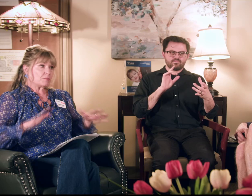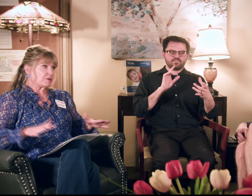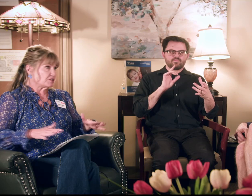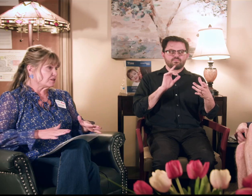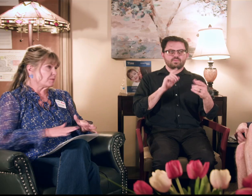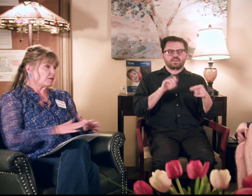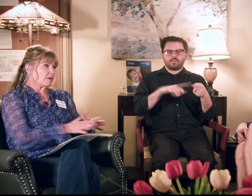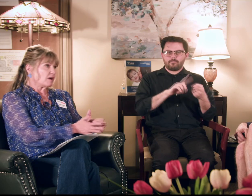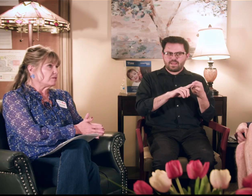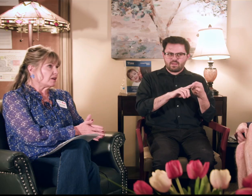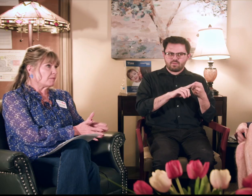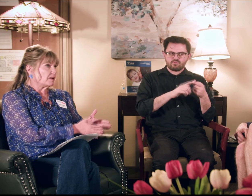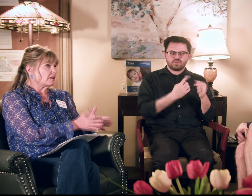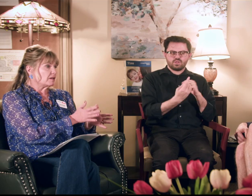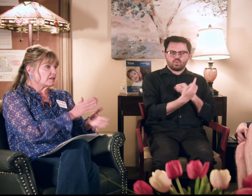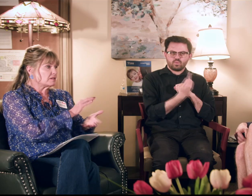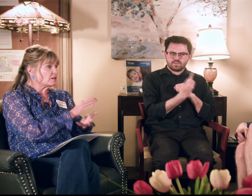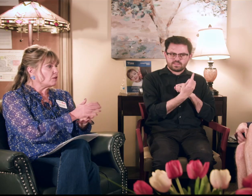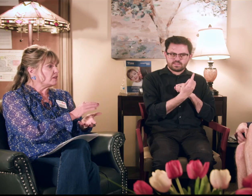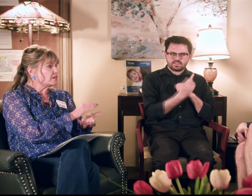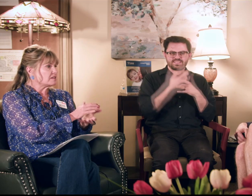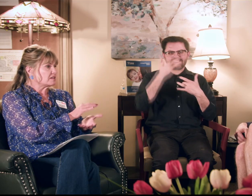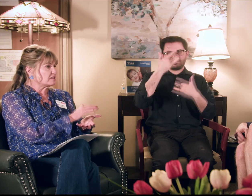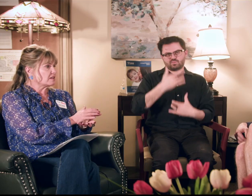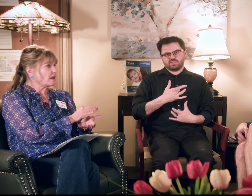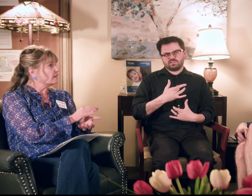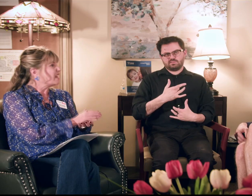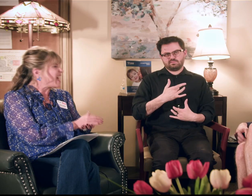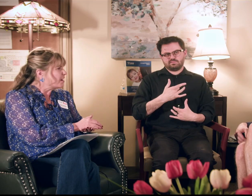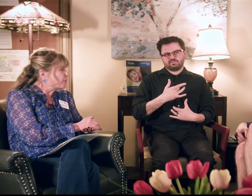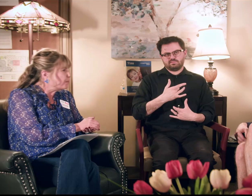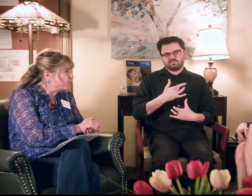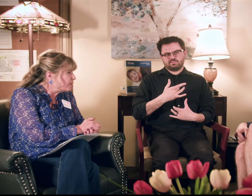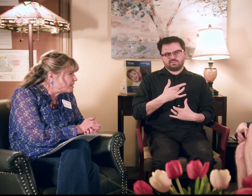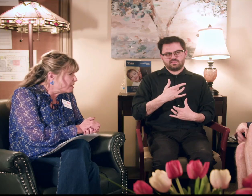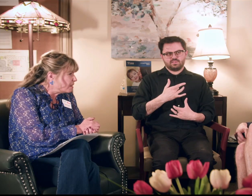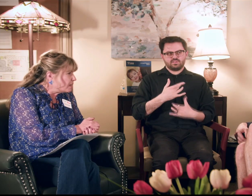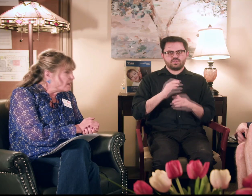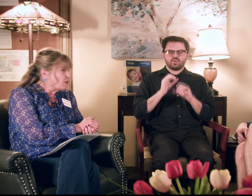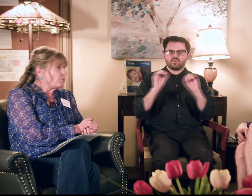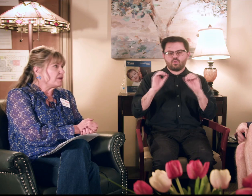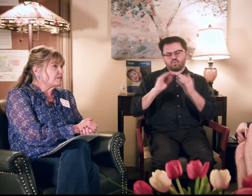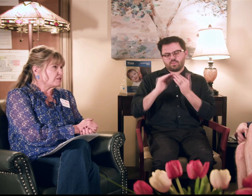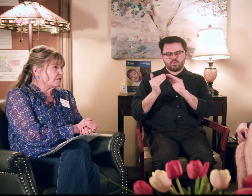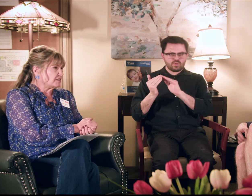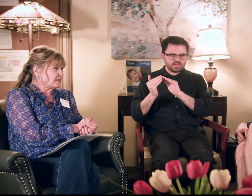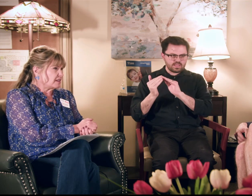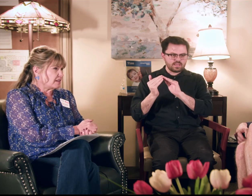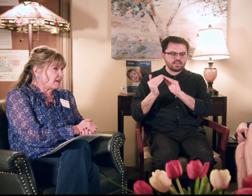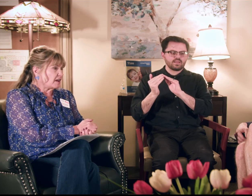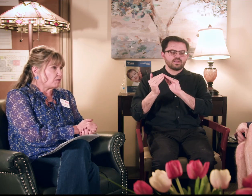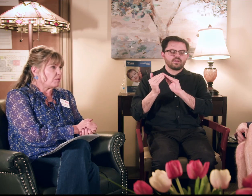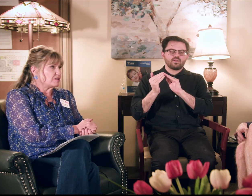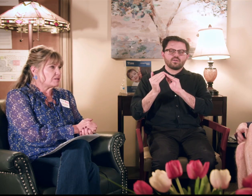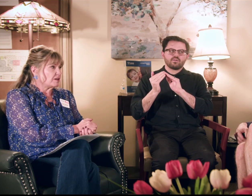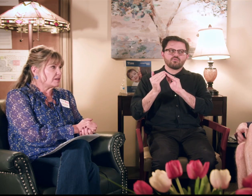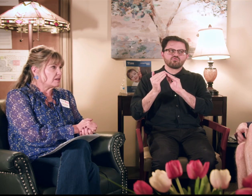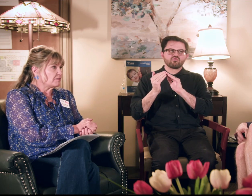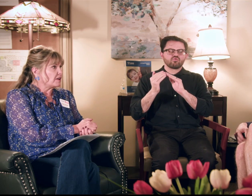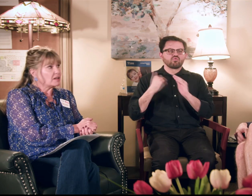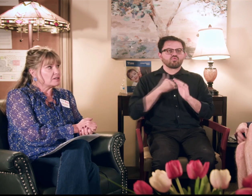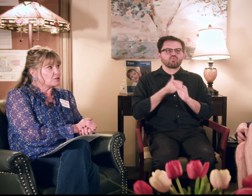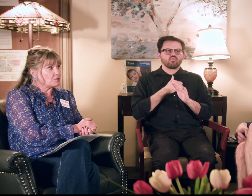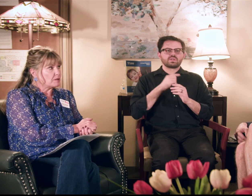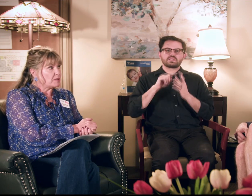depression. We know depression's been around, but this loneliness and disconnect, lack of community, we started seeing that and we